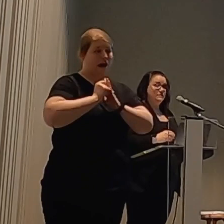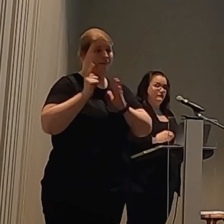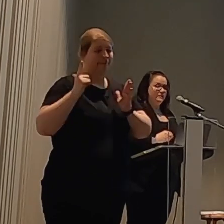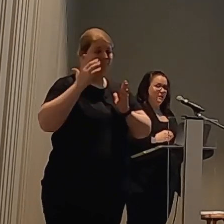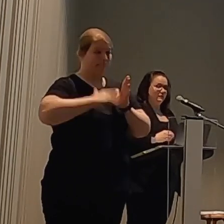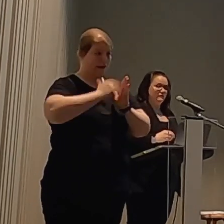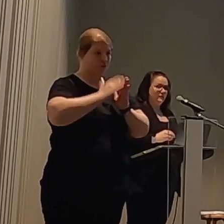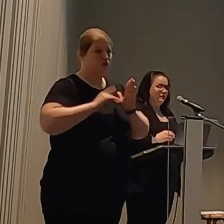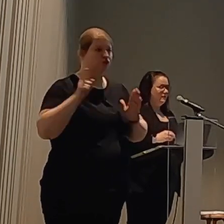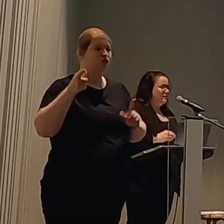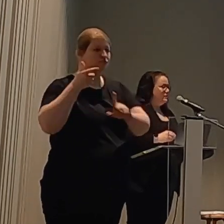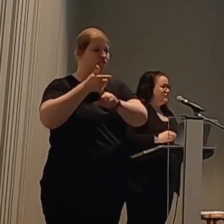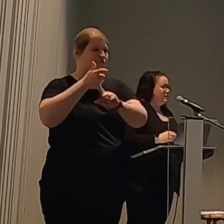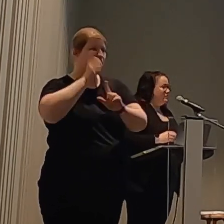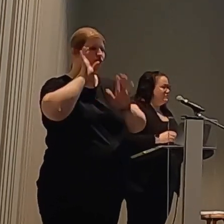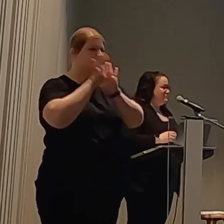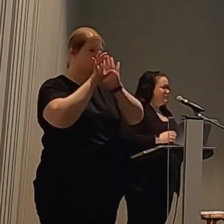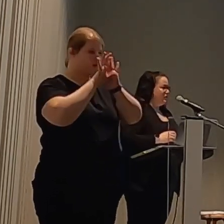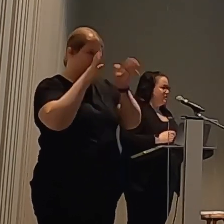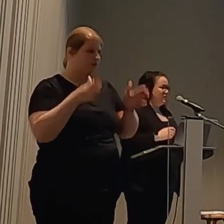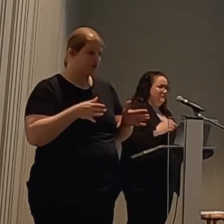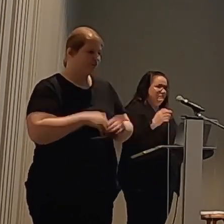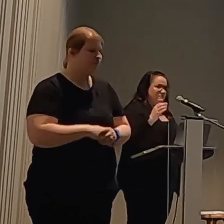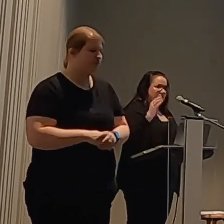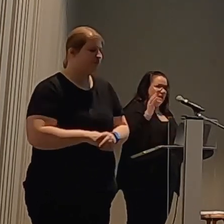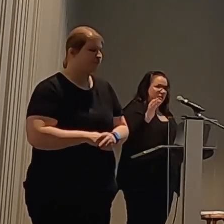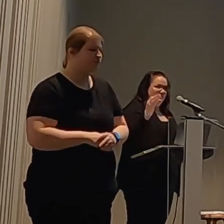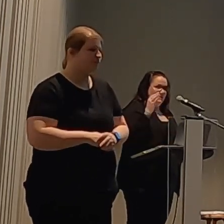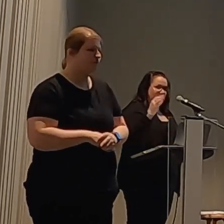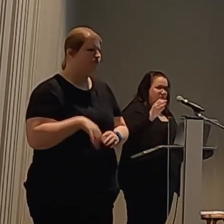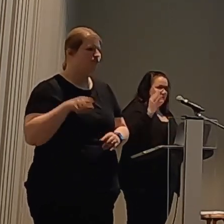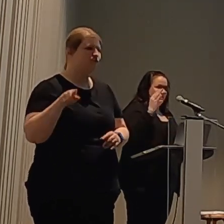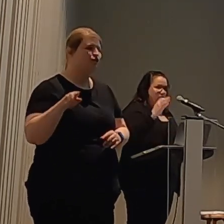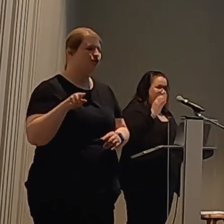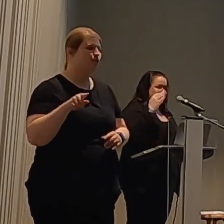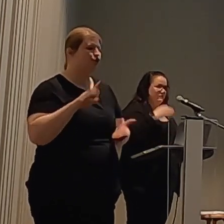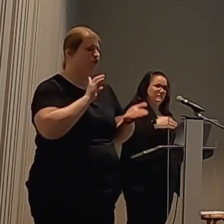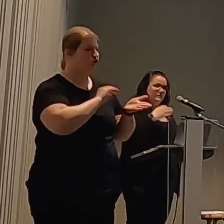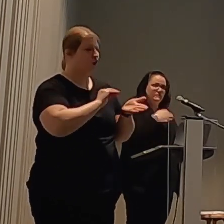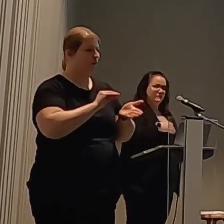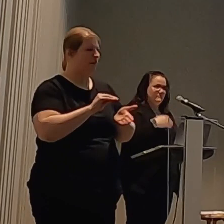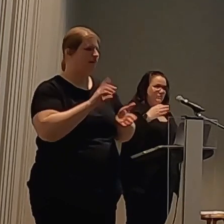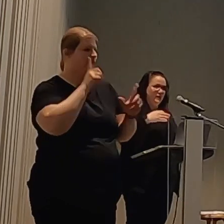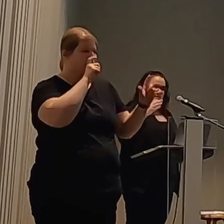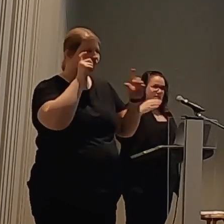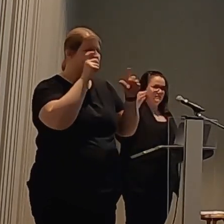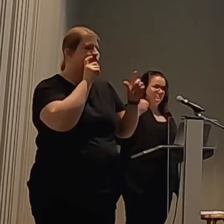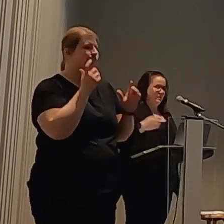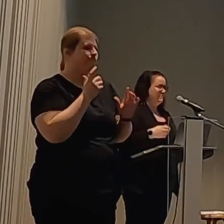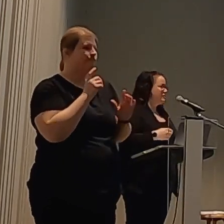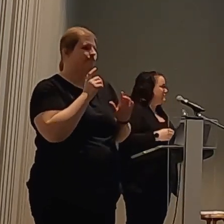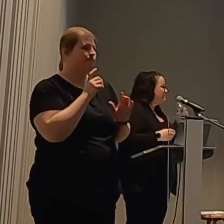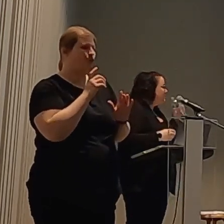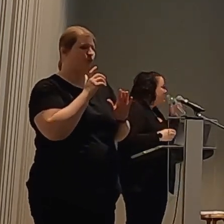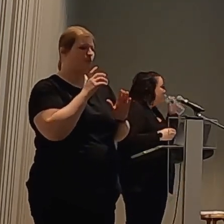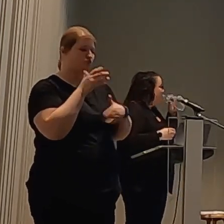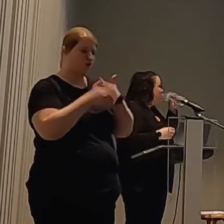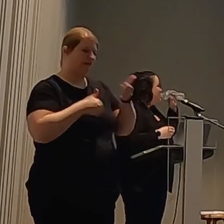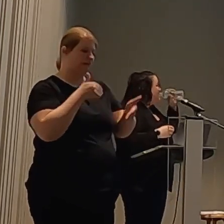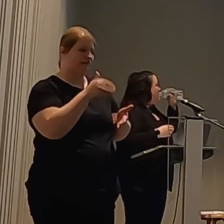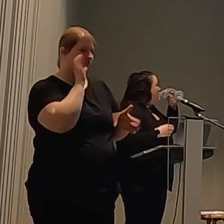and she was a photographer. So she documented over and over process